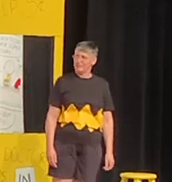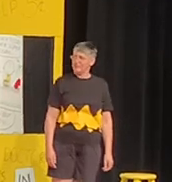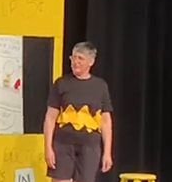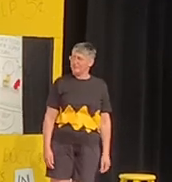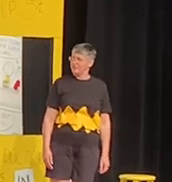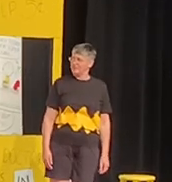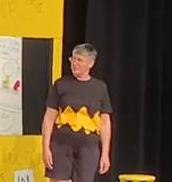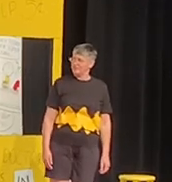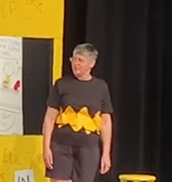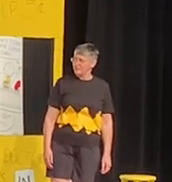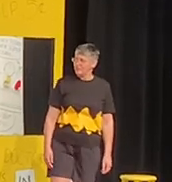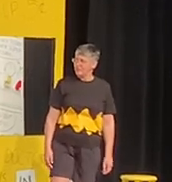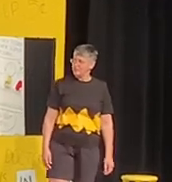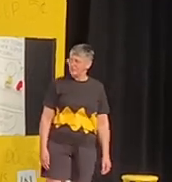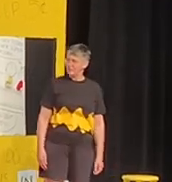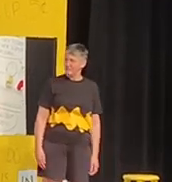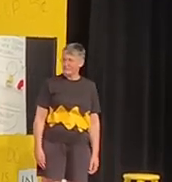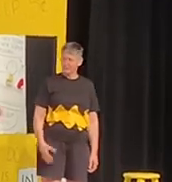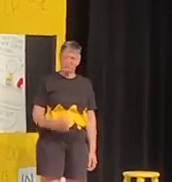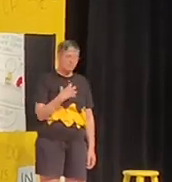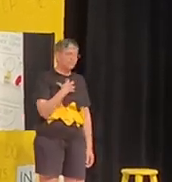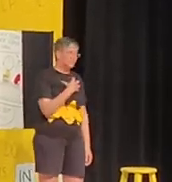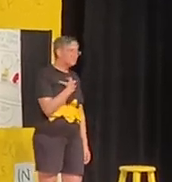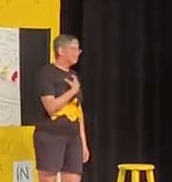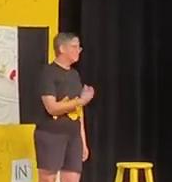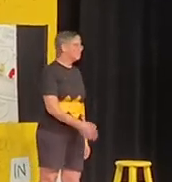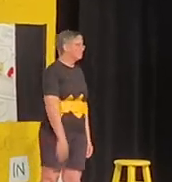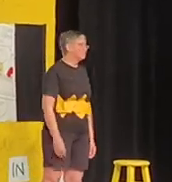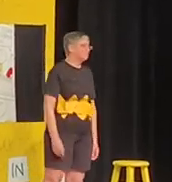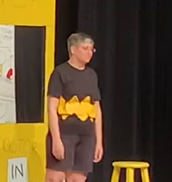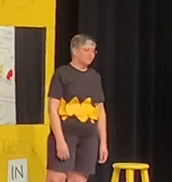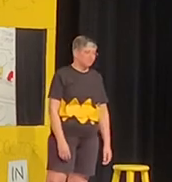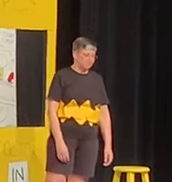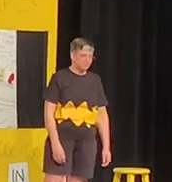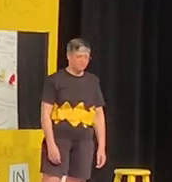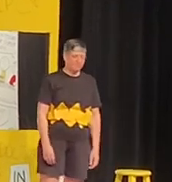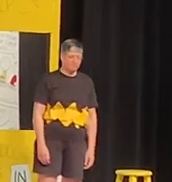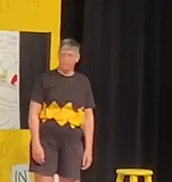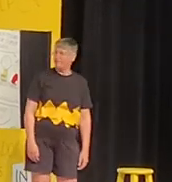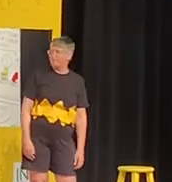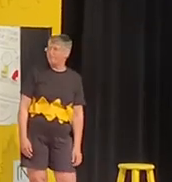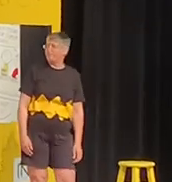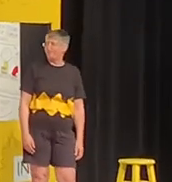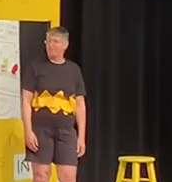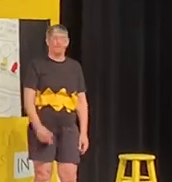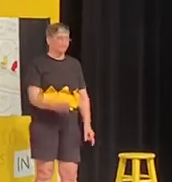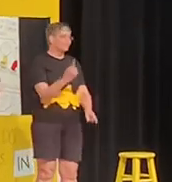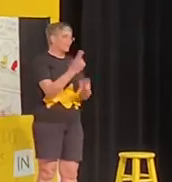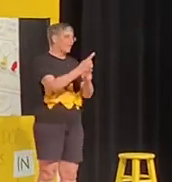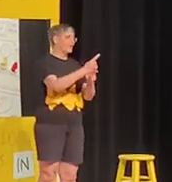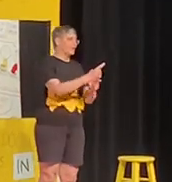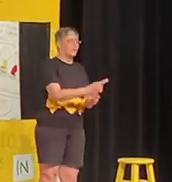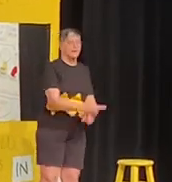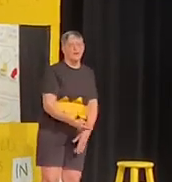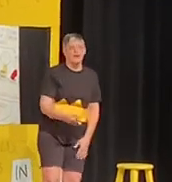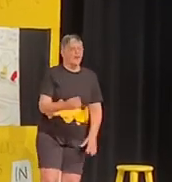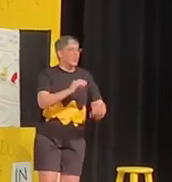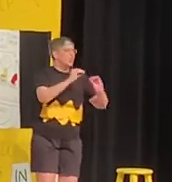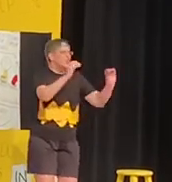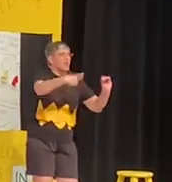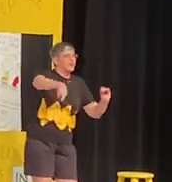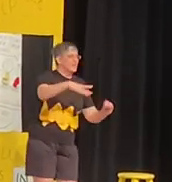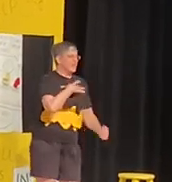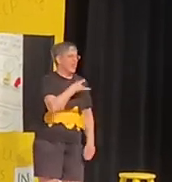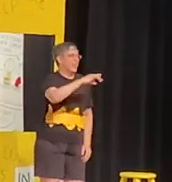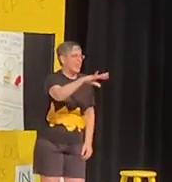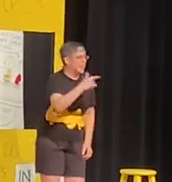your stupid self-centered agony. I'm moody. You're a terribly dull to be with. Yes, I am. And nobody